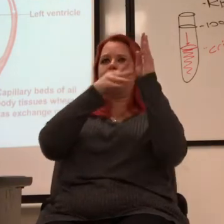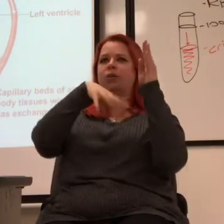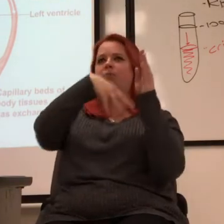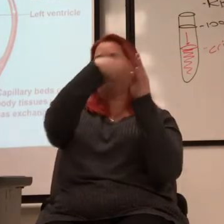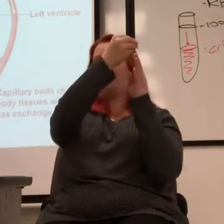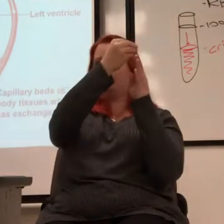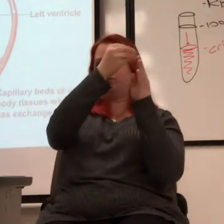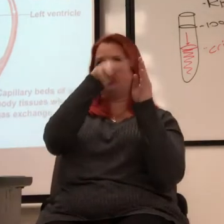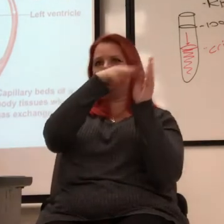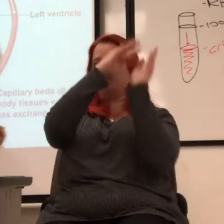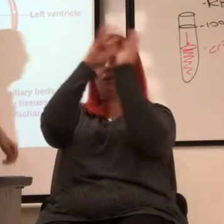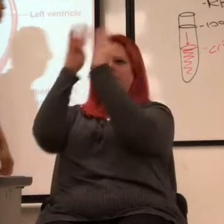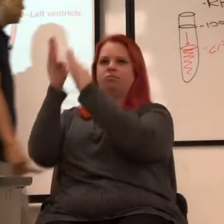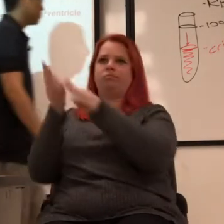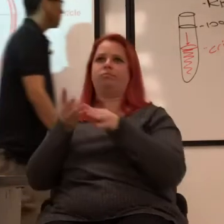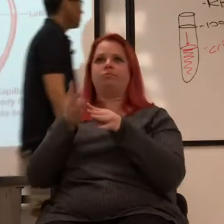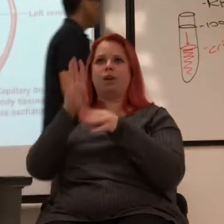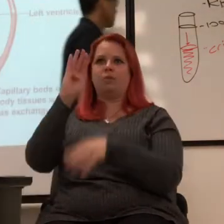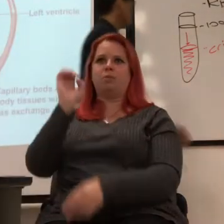first.